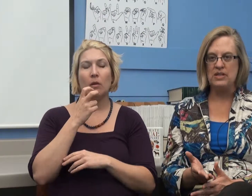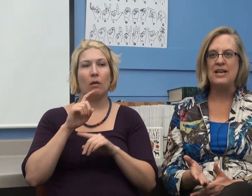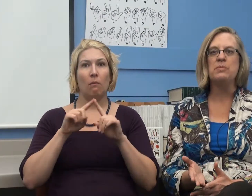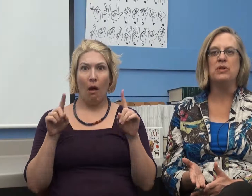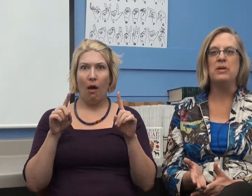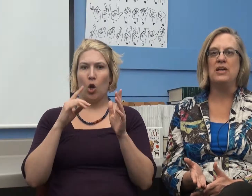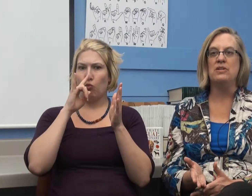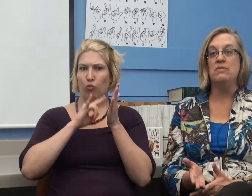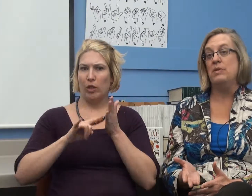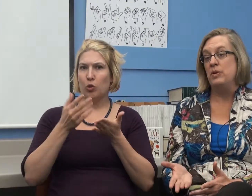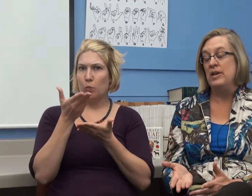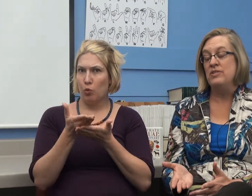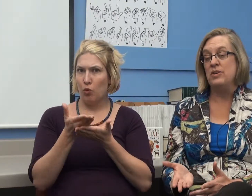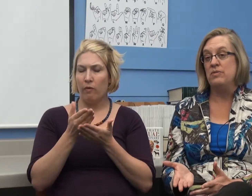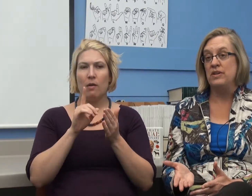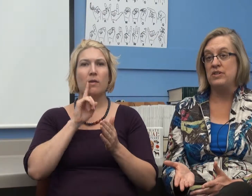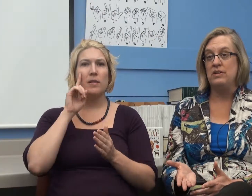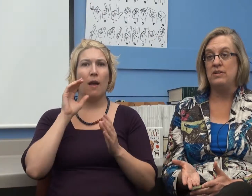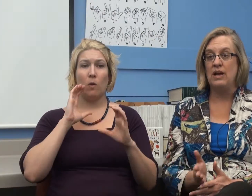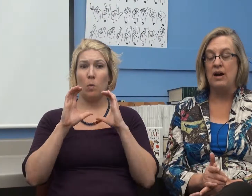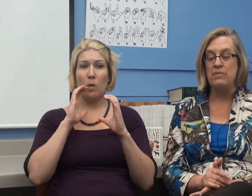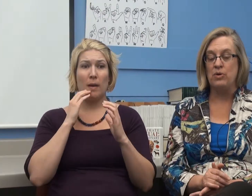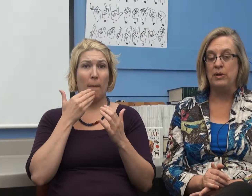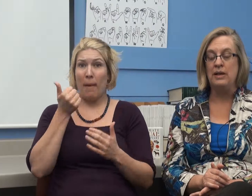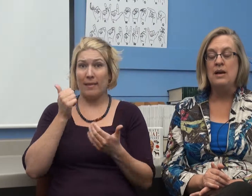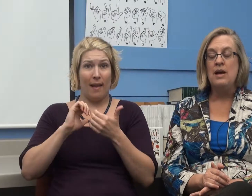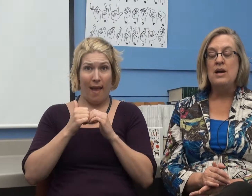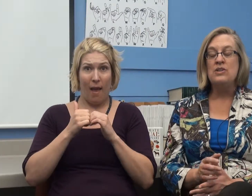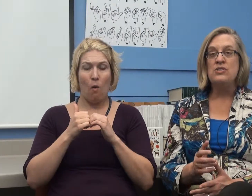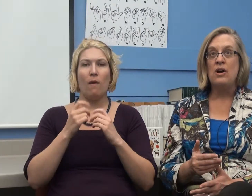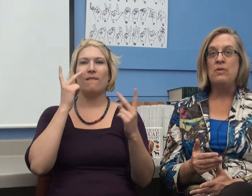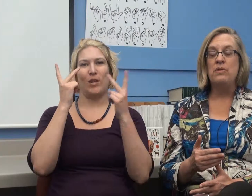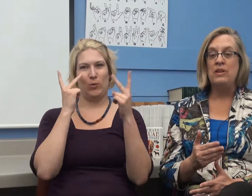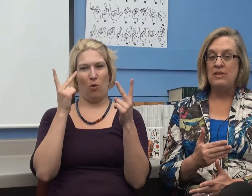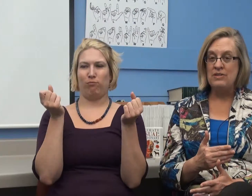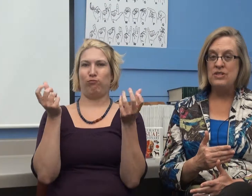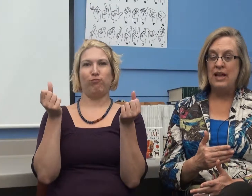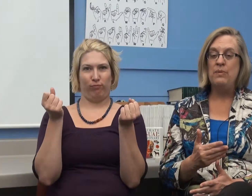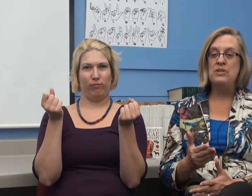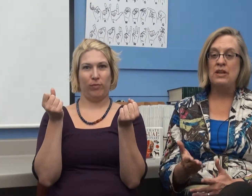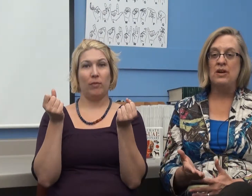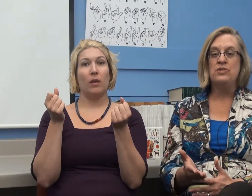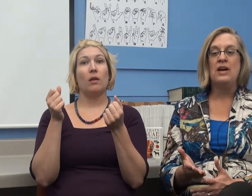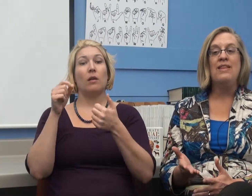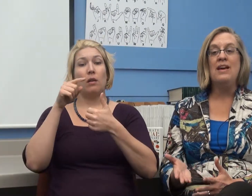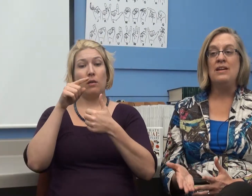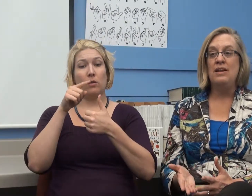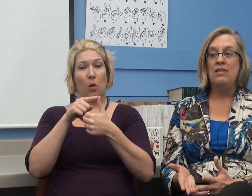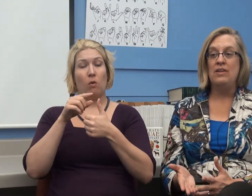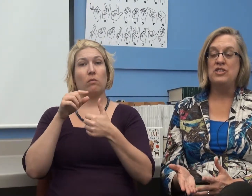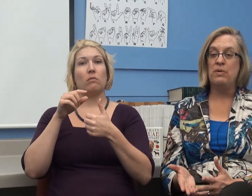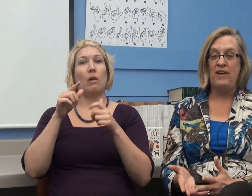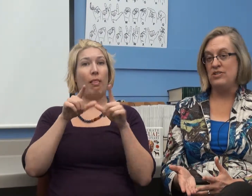most accessible communication when your ears don't function normally. So there's the language and the culture, and